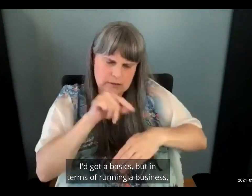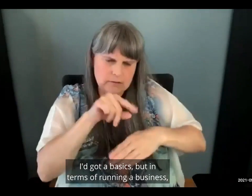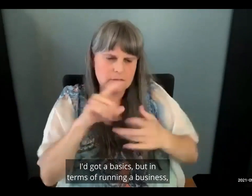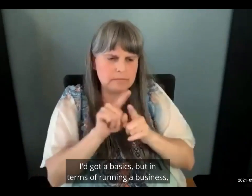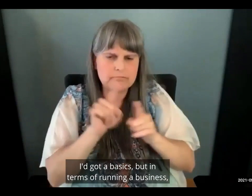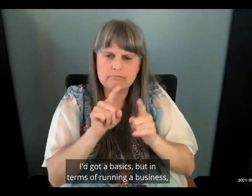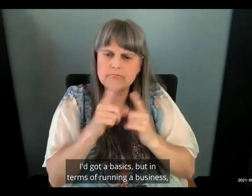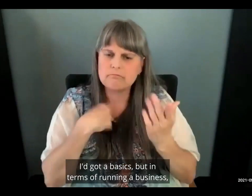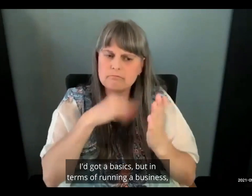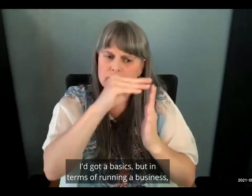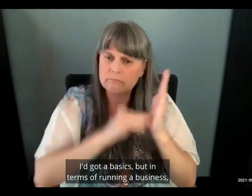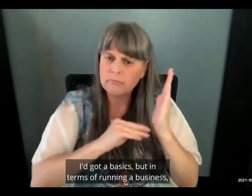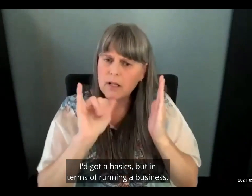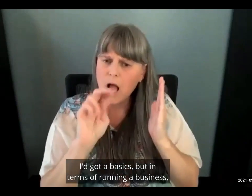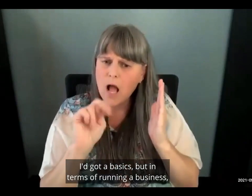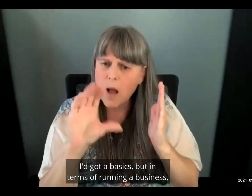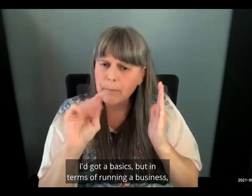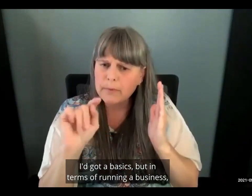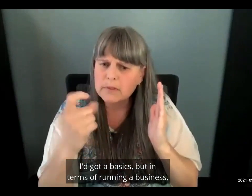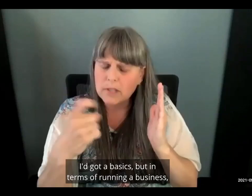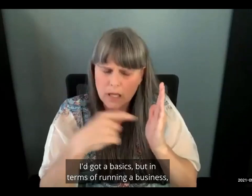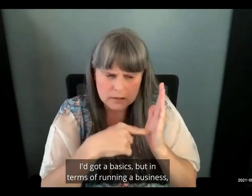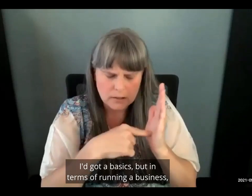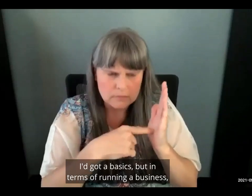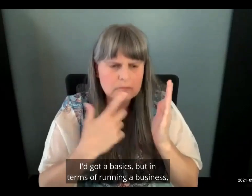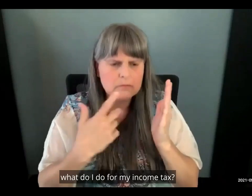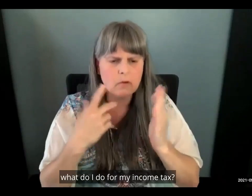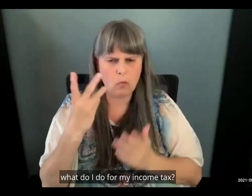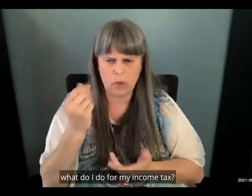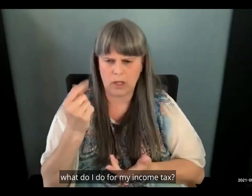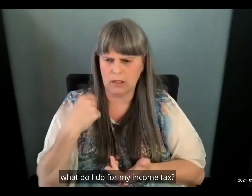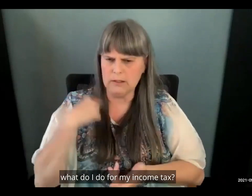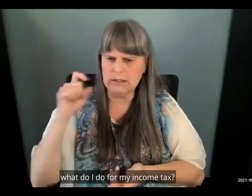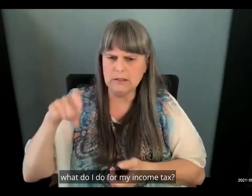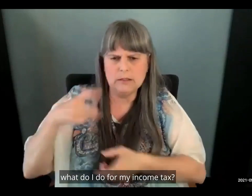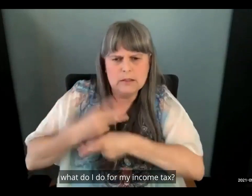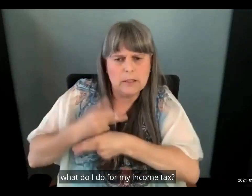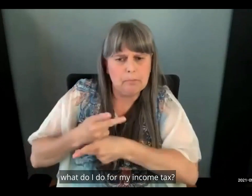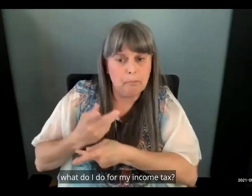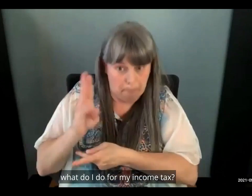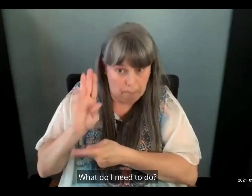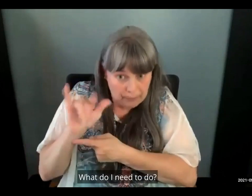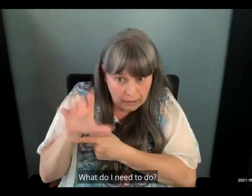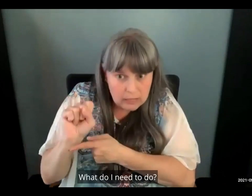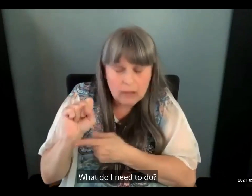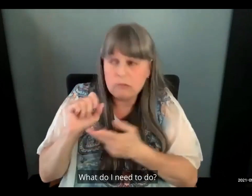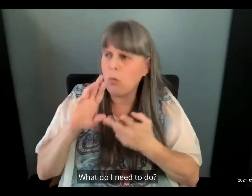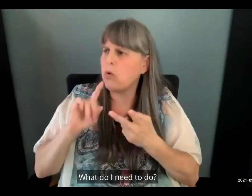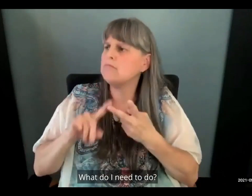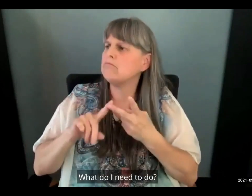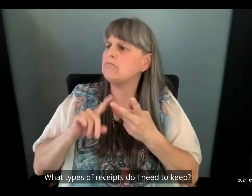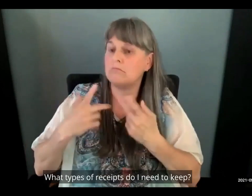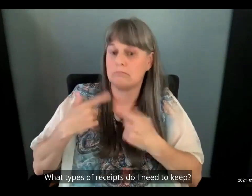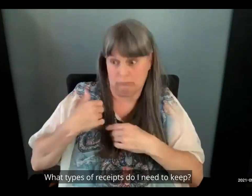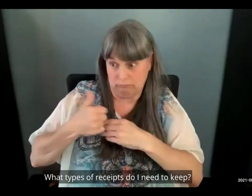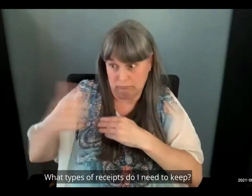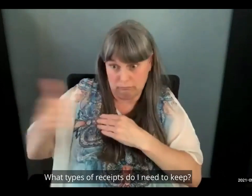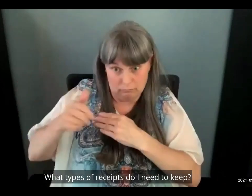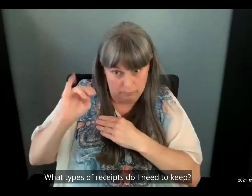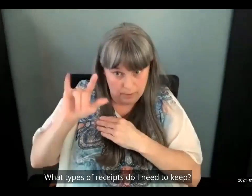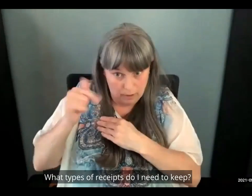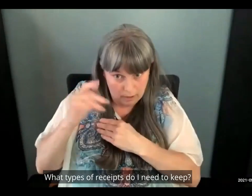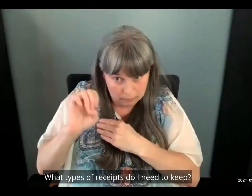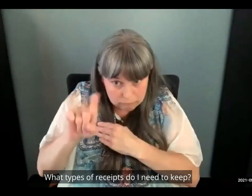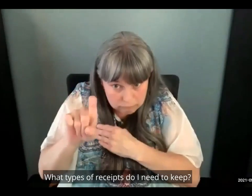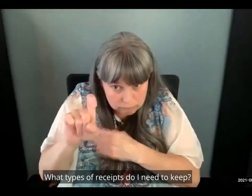basics, but you know, in terms of running a business, you know, what do I do for my income tax? What do I need to do? What types of